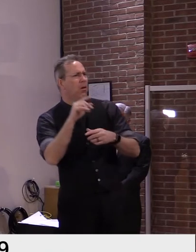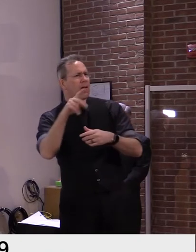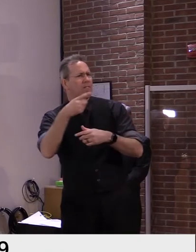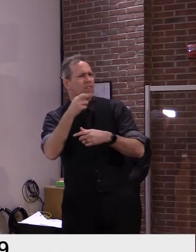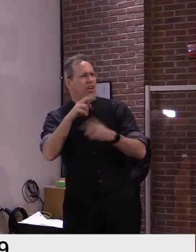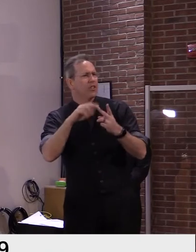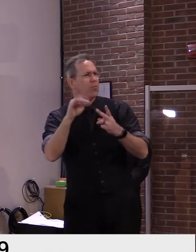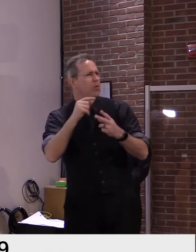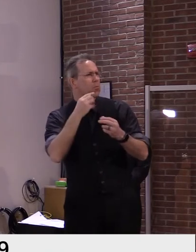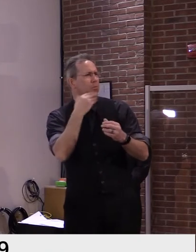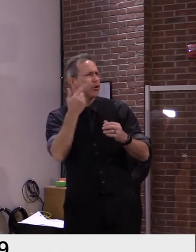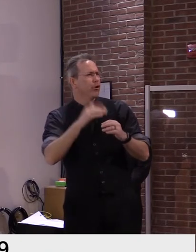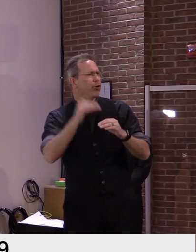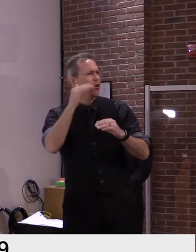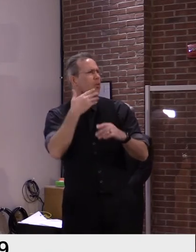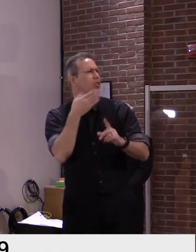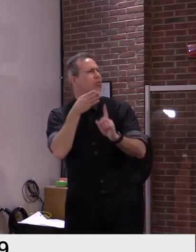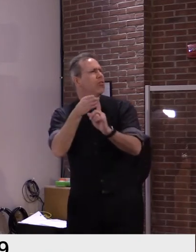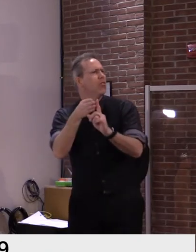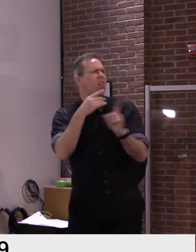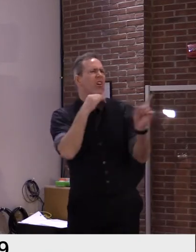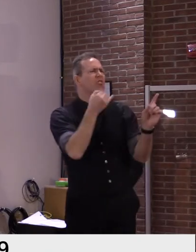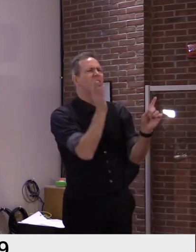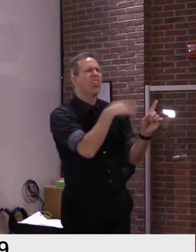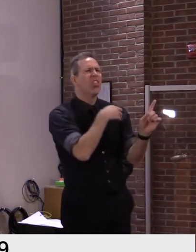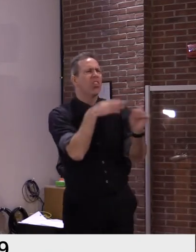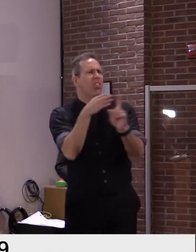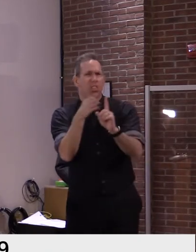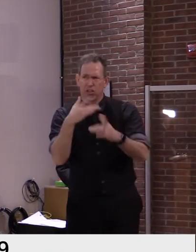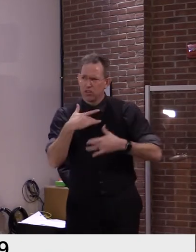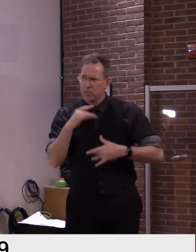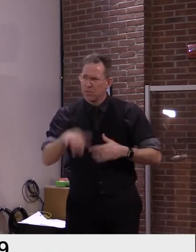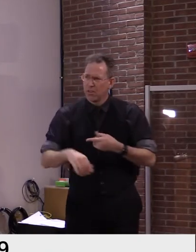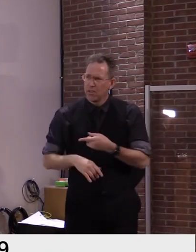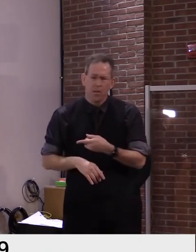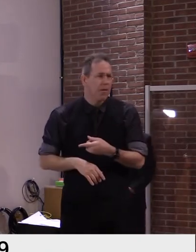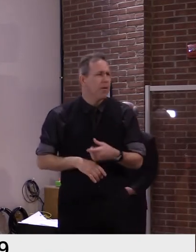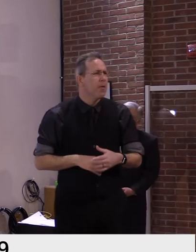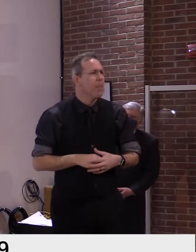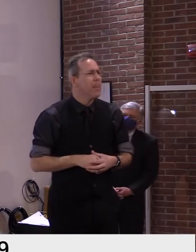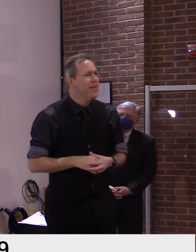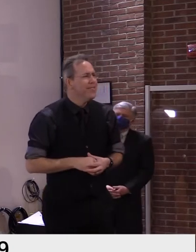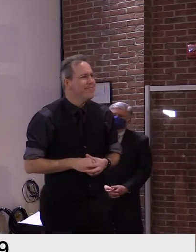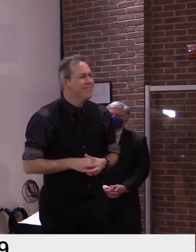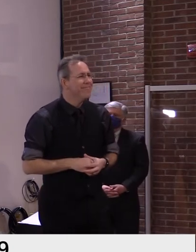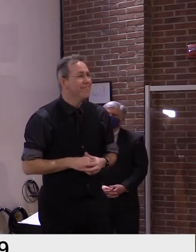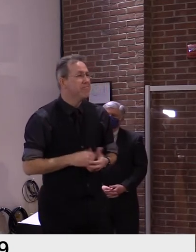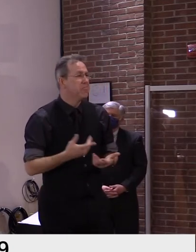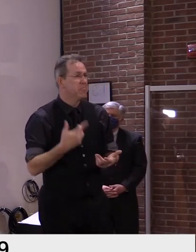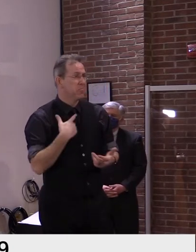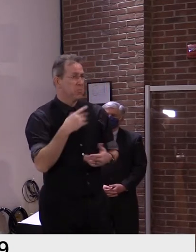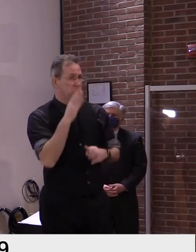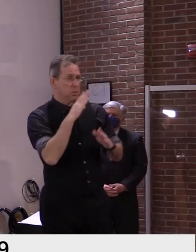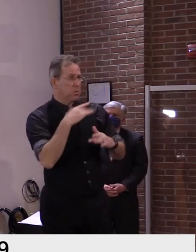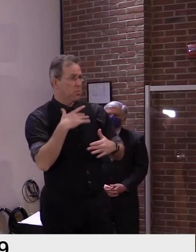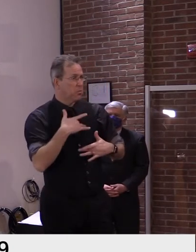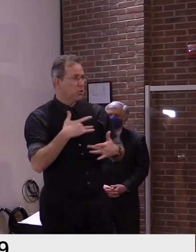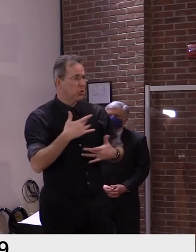I don't know if we have any fear of people not wanting it. It's just that we don't know. We haven't. We just got